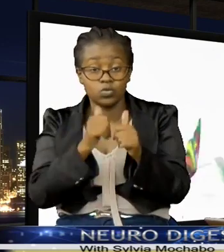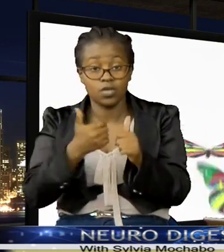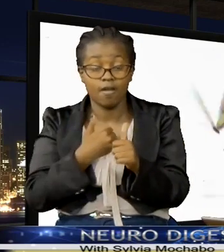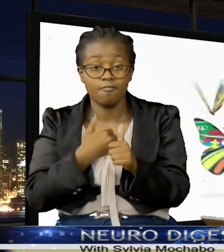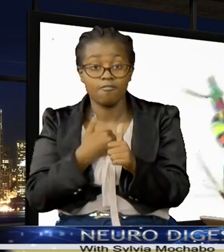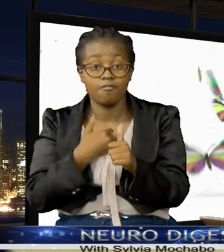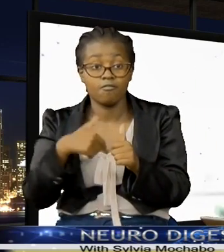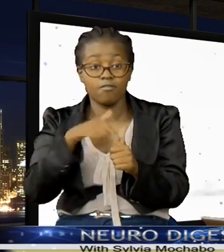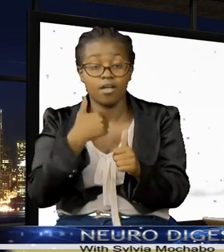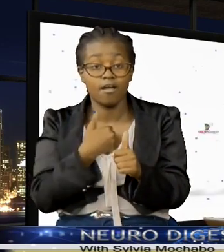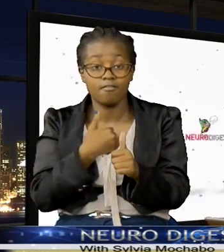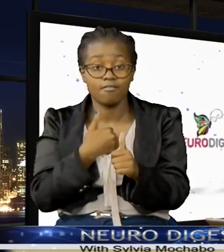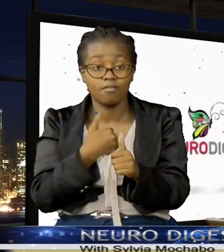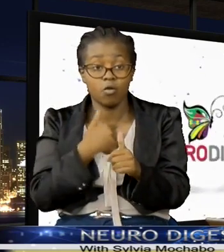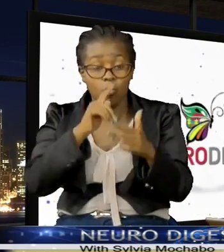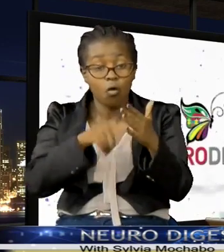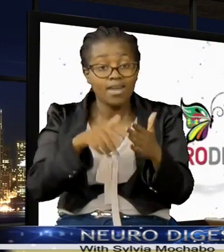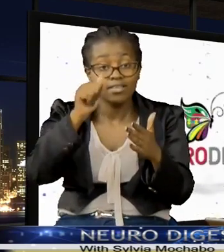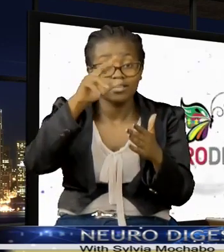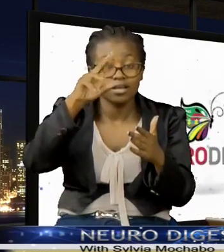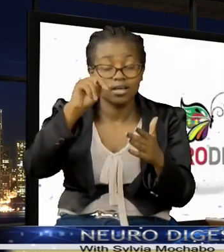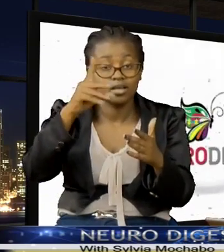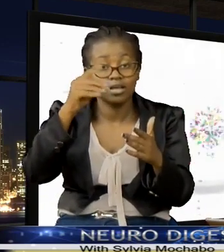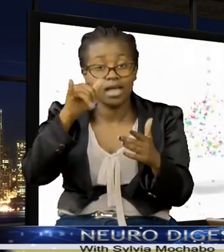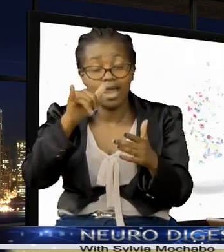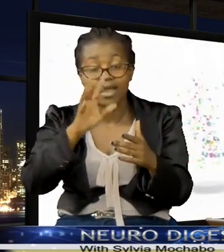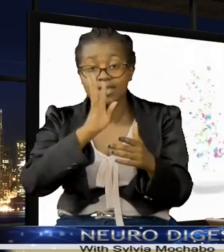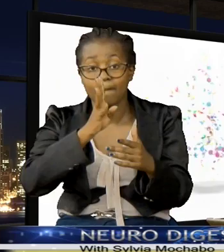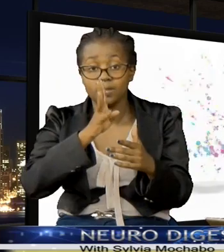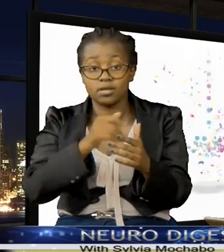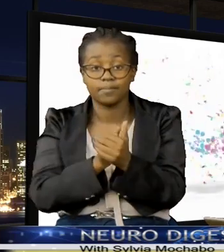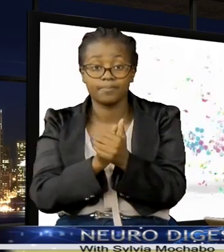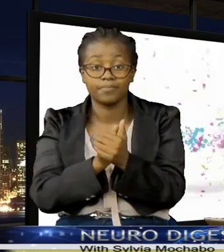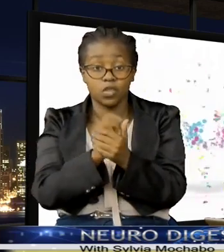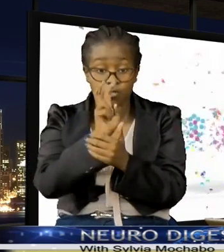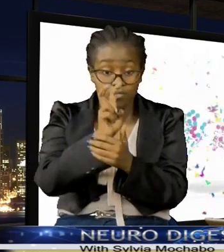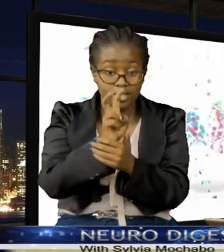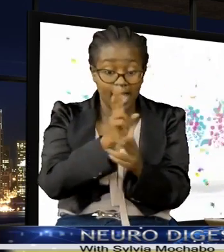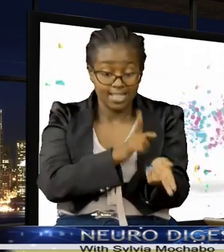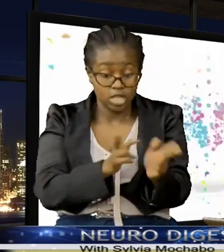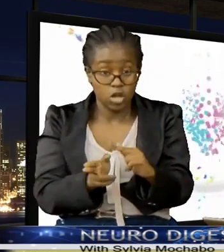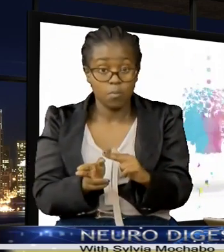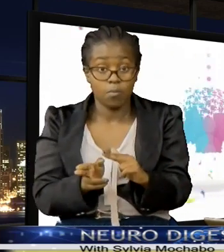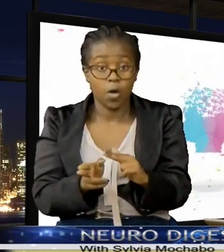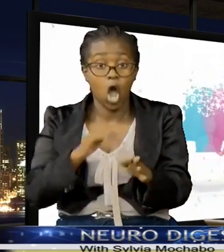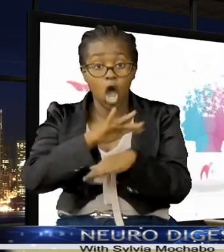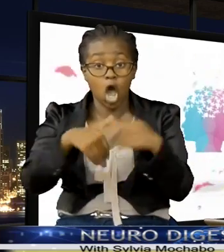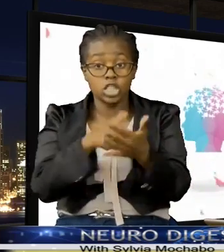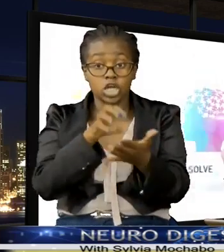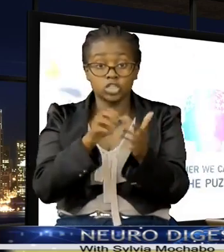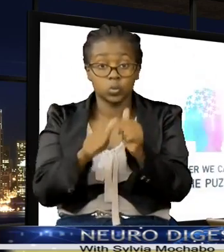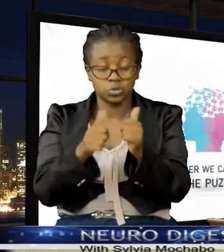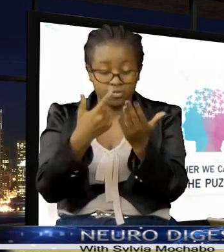have. We have also touched on what is Andy Speaks and why Neuro Digests. As you've seen as a common factor, all the conditions we